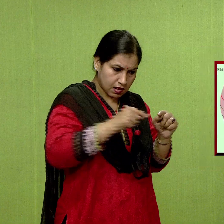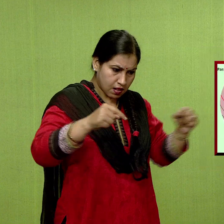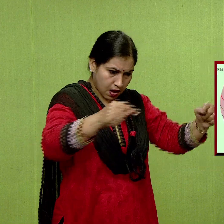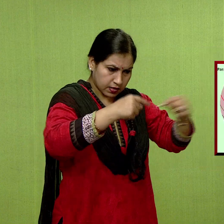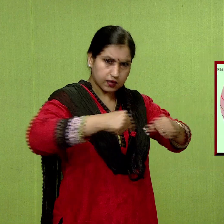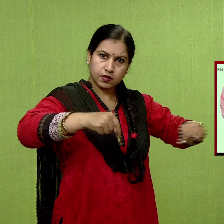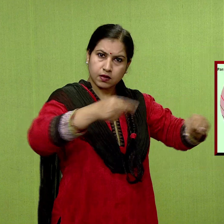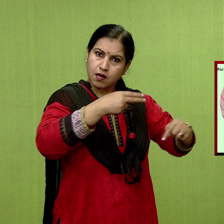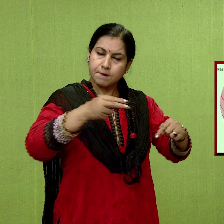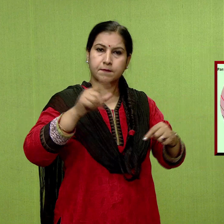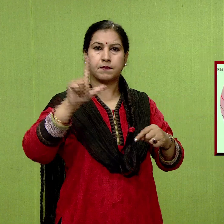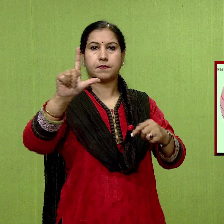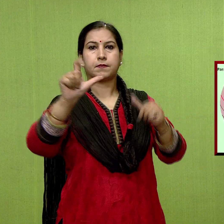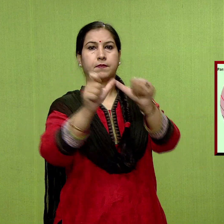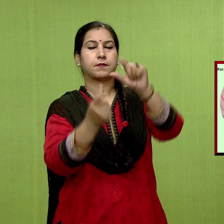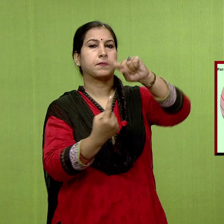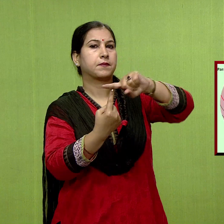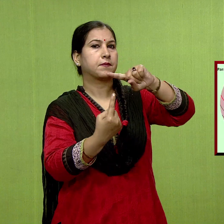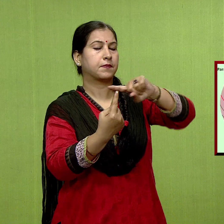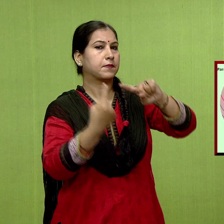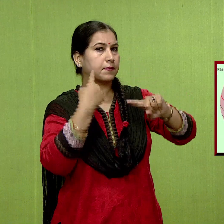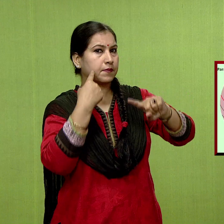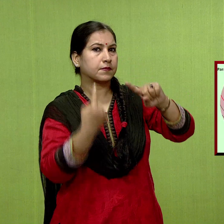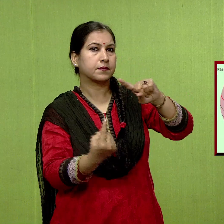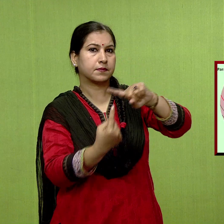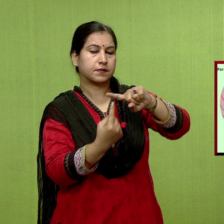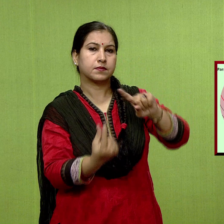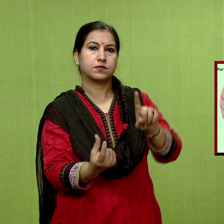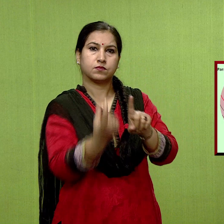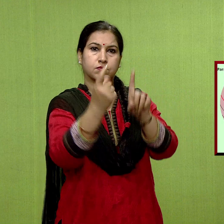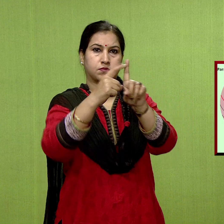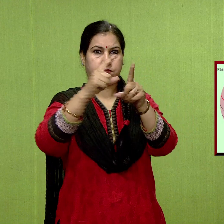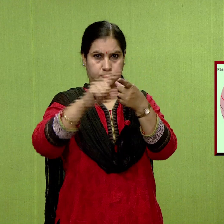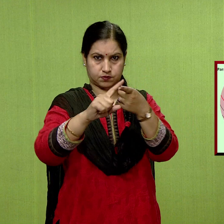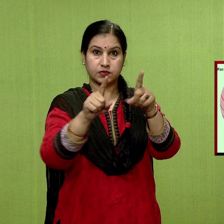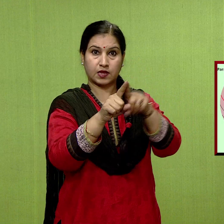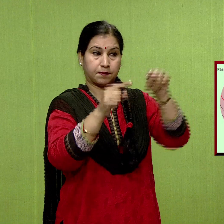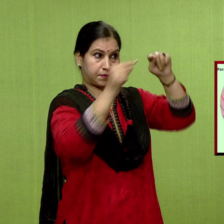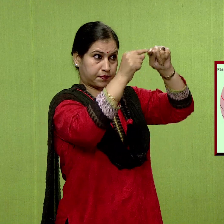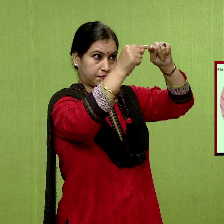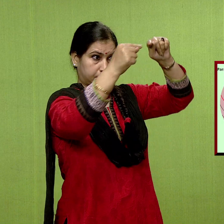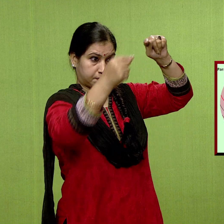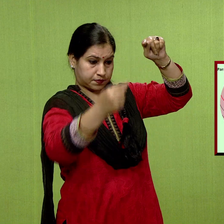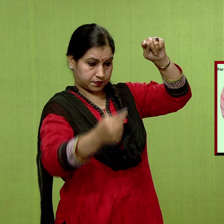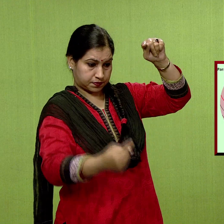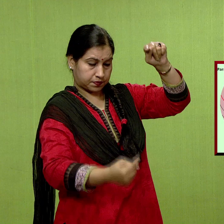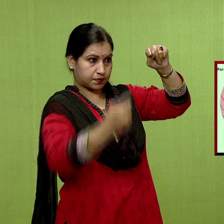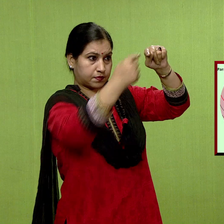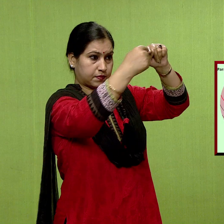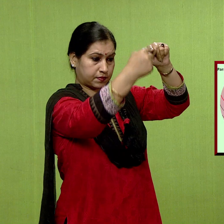The east to west lines are known as latitude and the north to